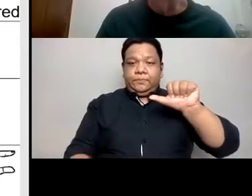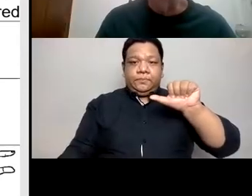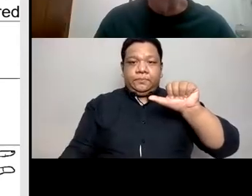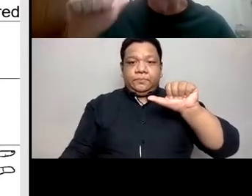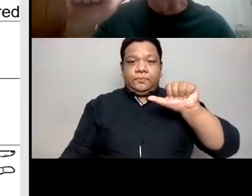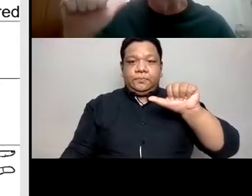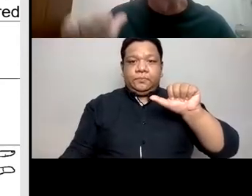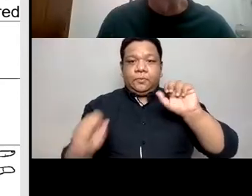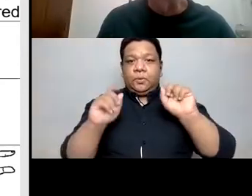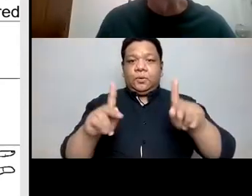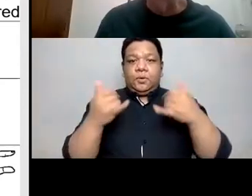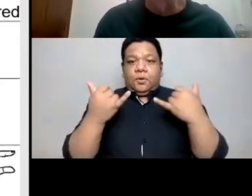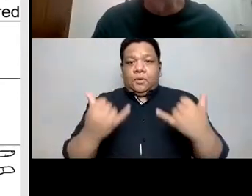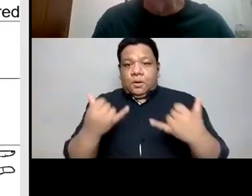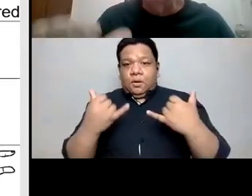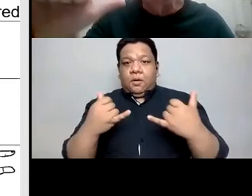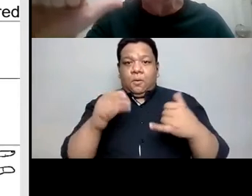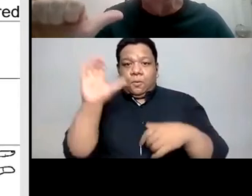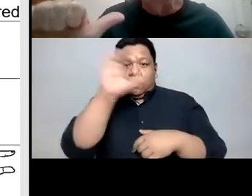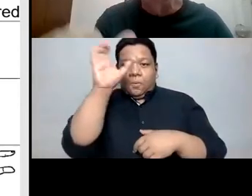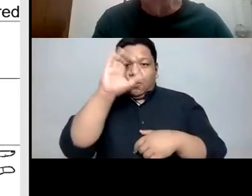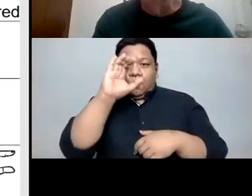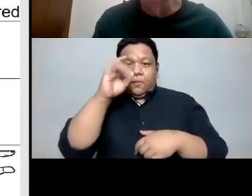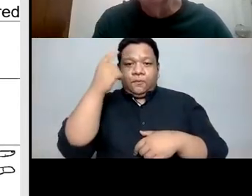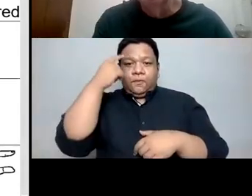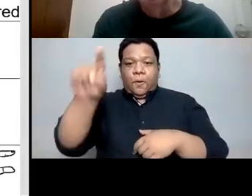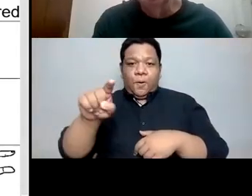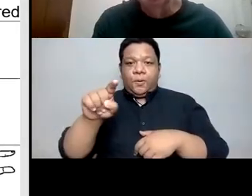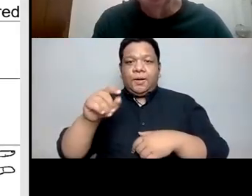Okay, so now we're going to look for the thumb extended hand shape.